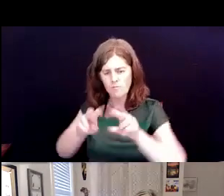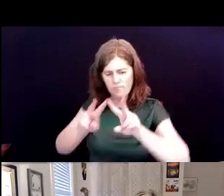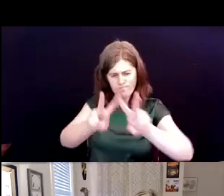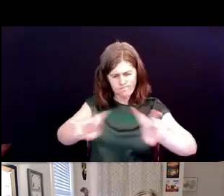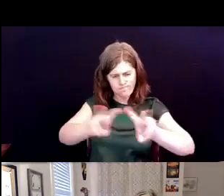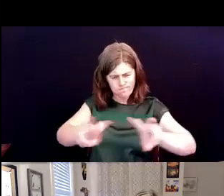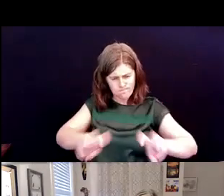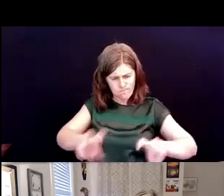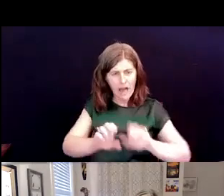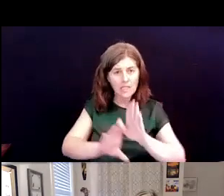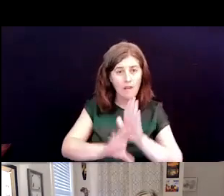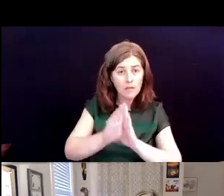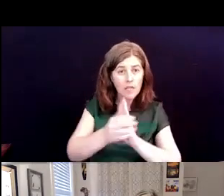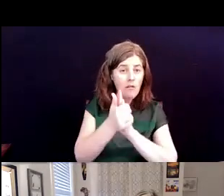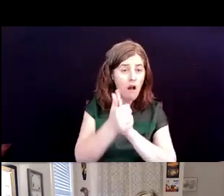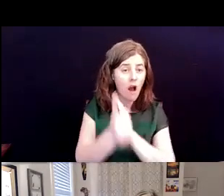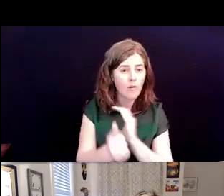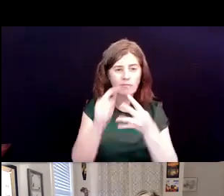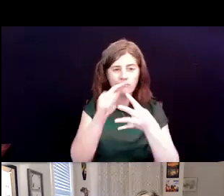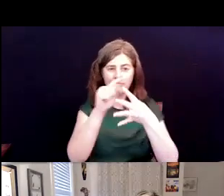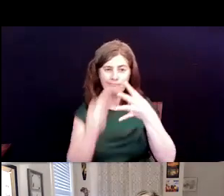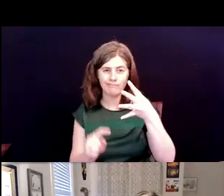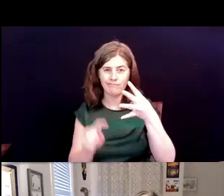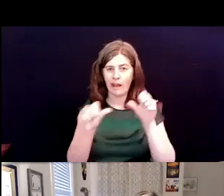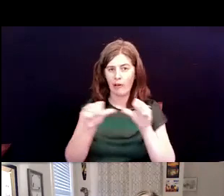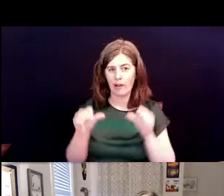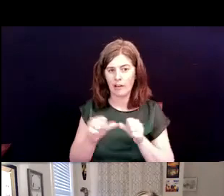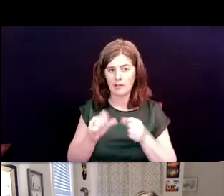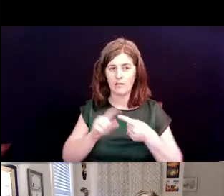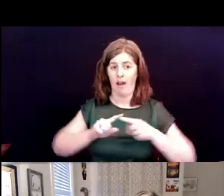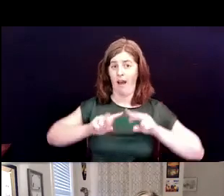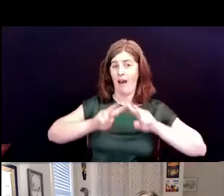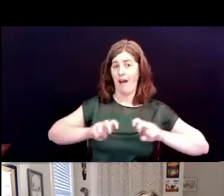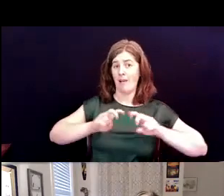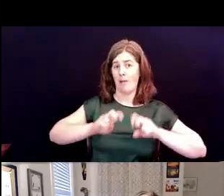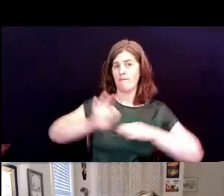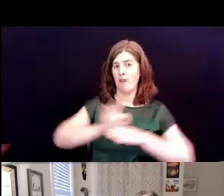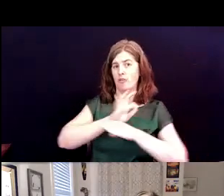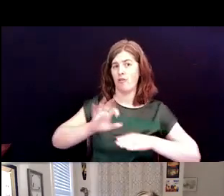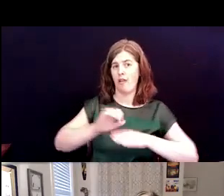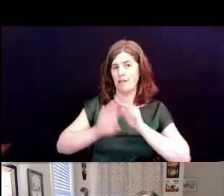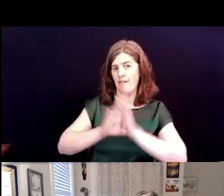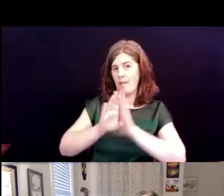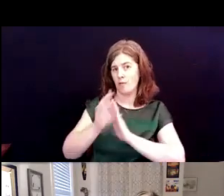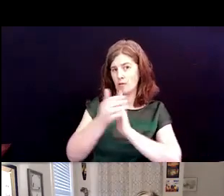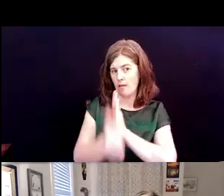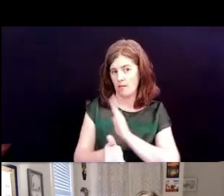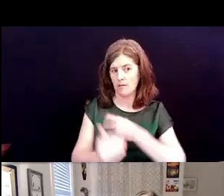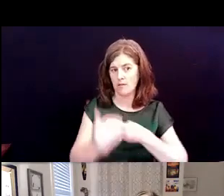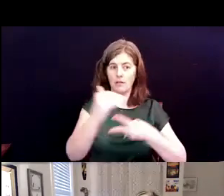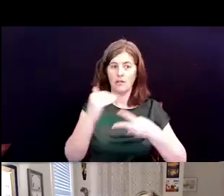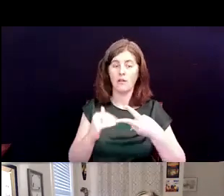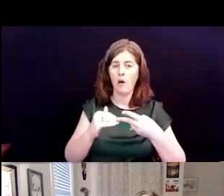developing competencies in the following areas: assessment of functional and developmental skills, programming